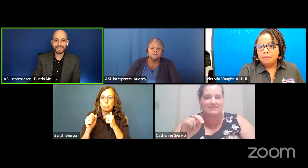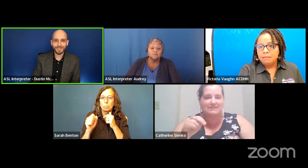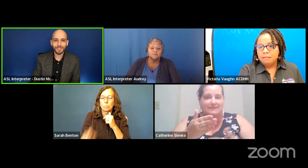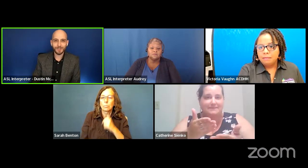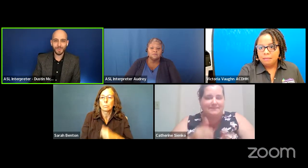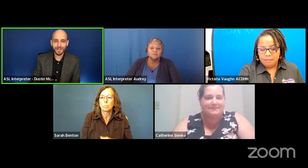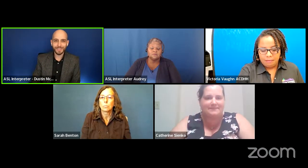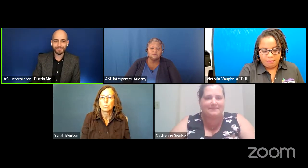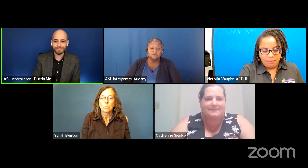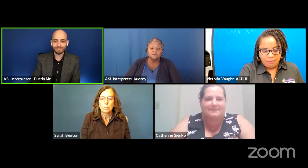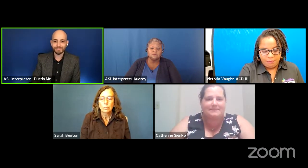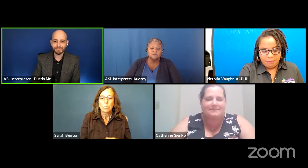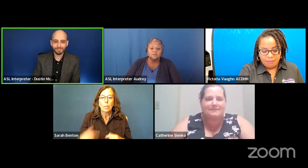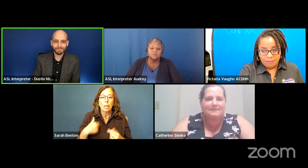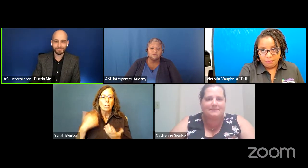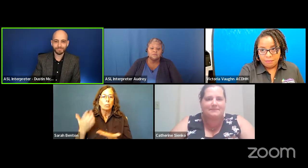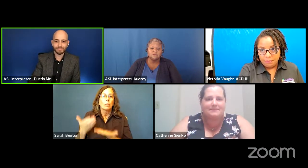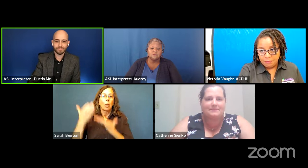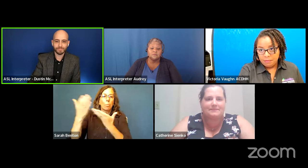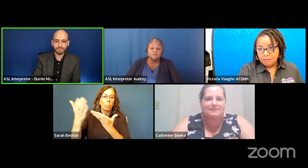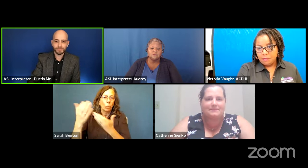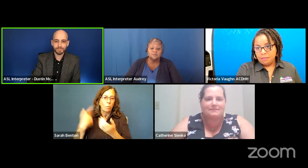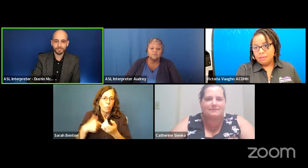I see Commissioner Benton.